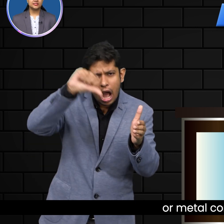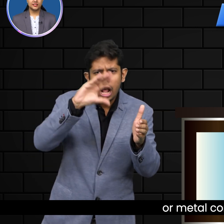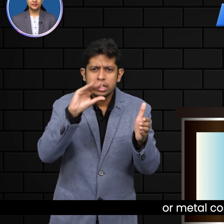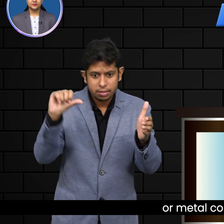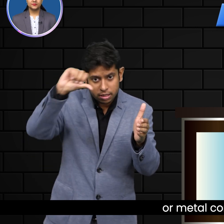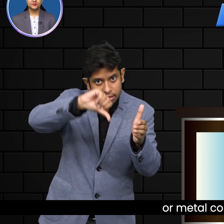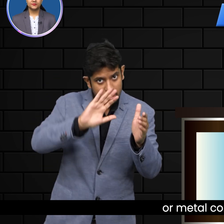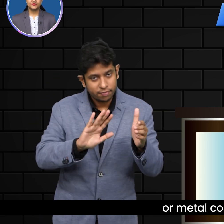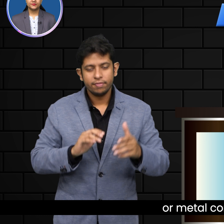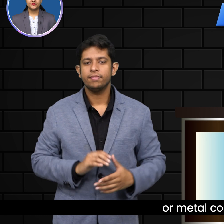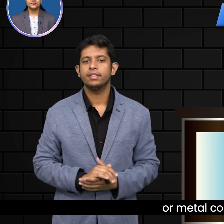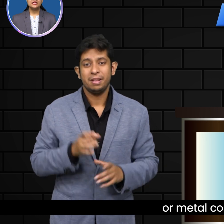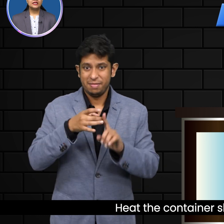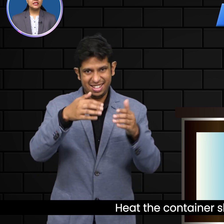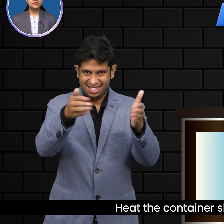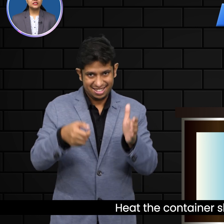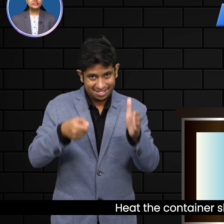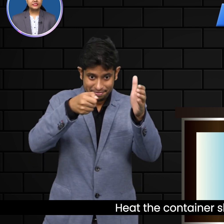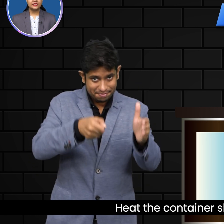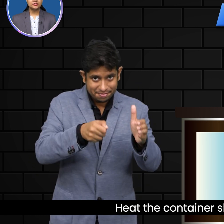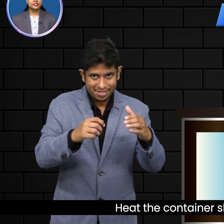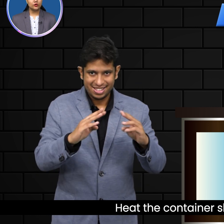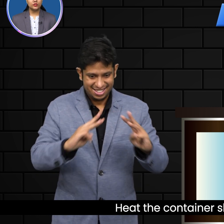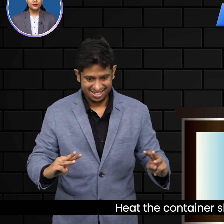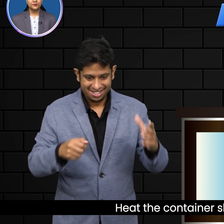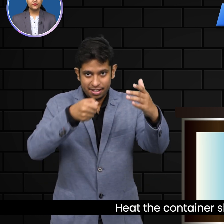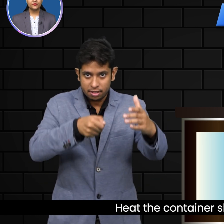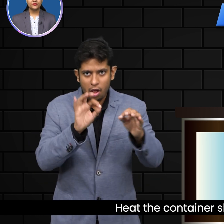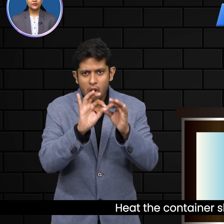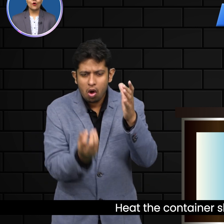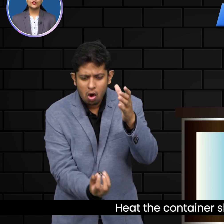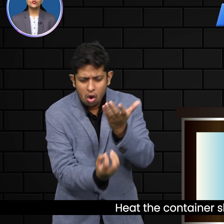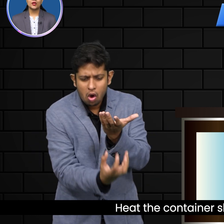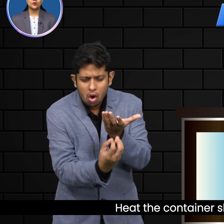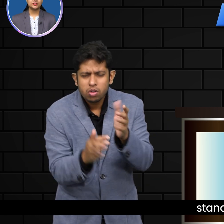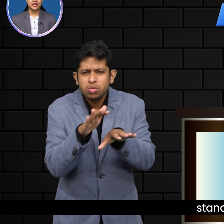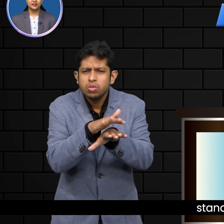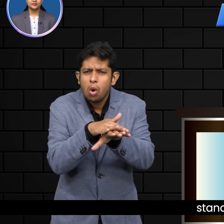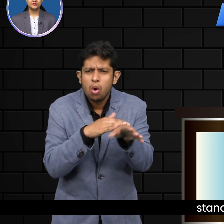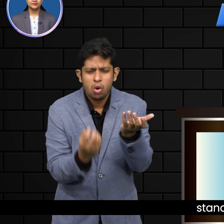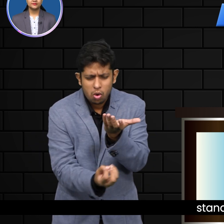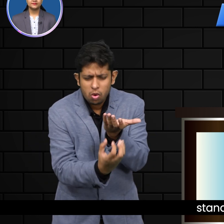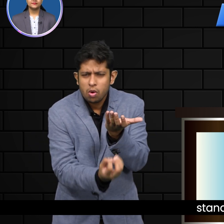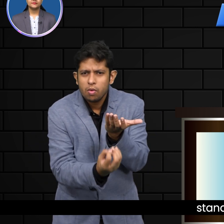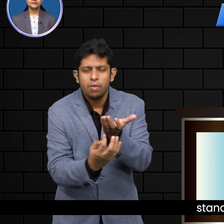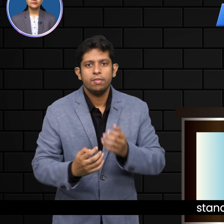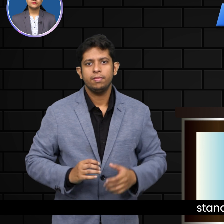metal container. Heat the container slowly on a tripod stand.